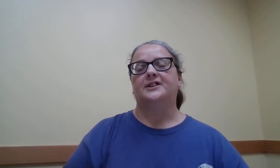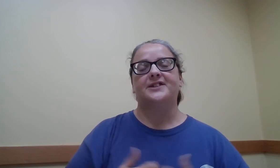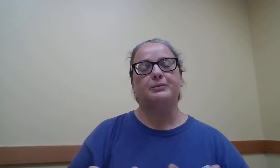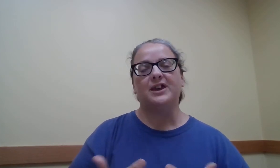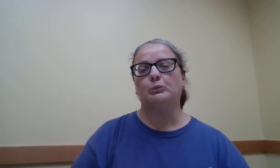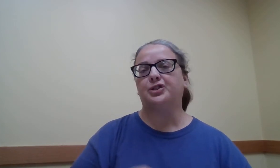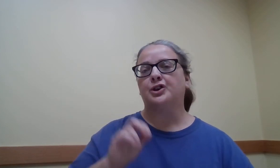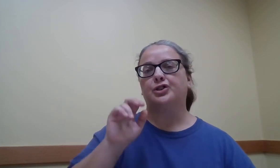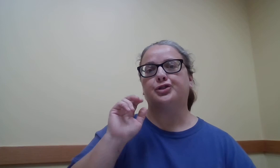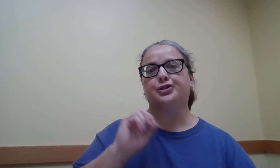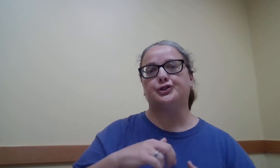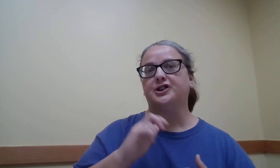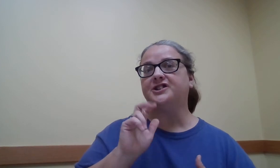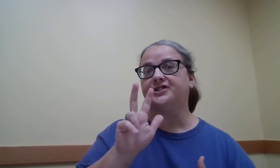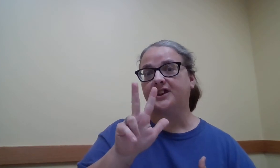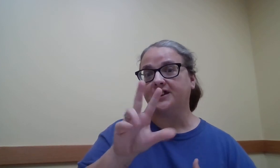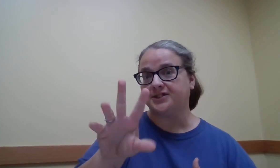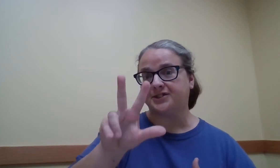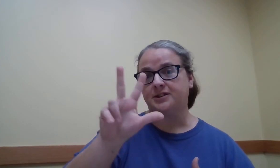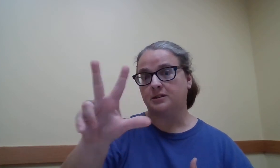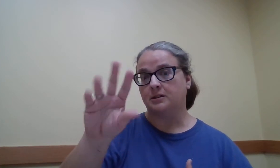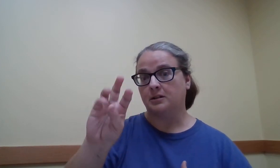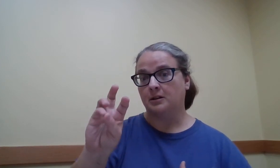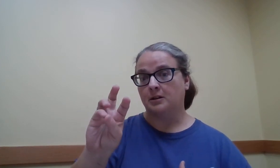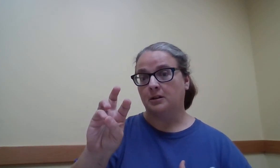Same thing with 36.